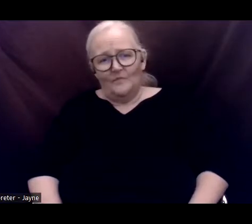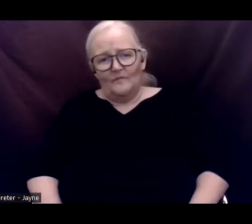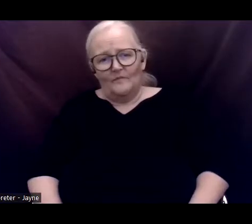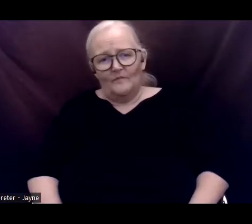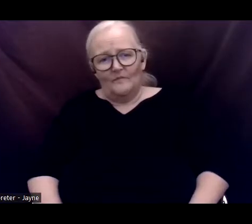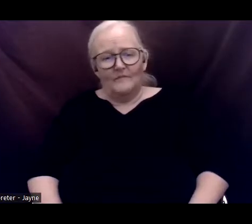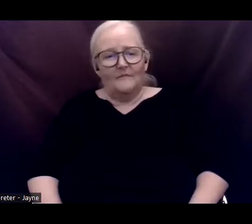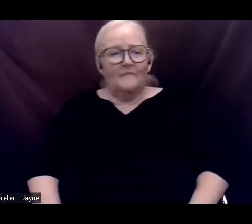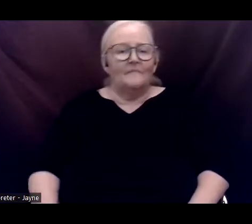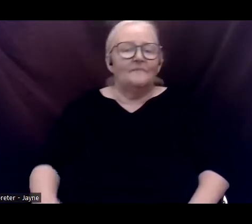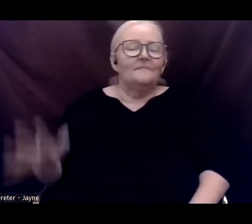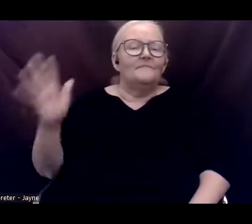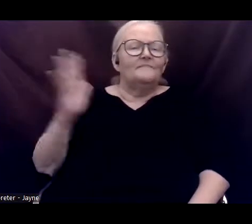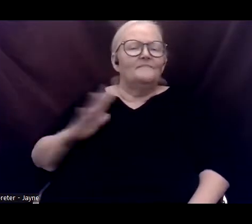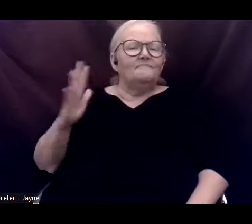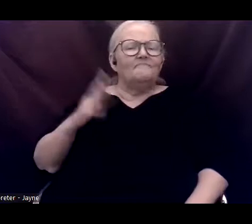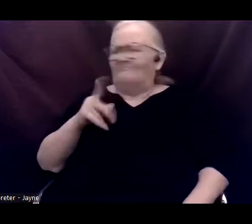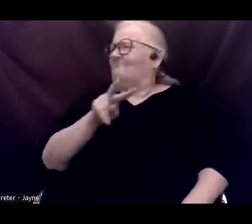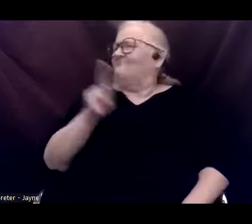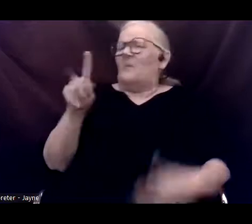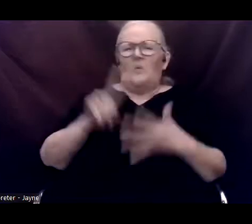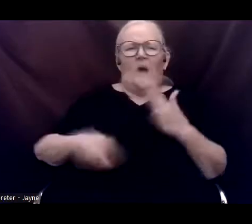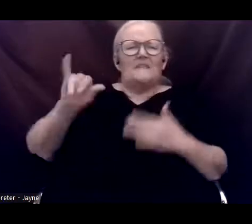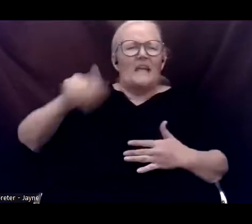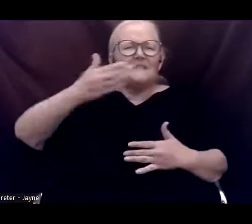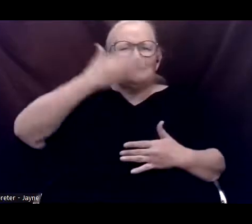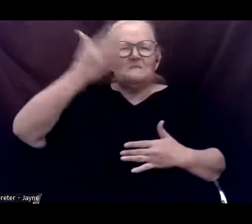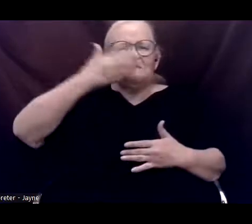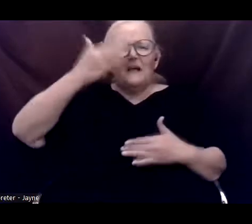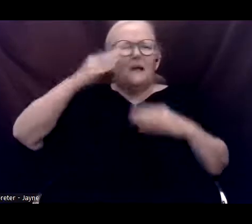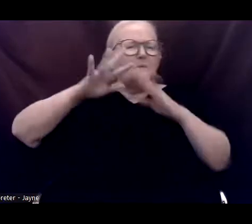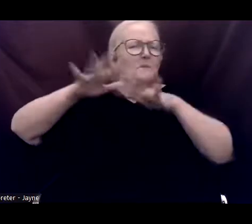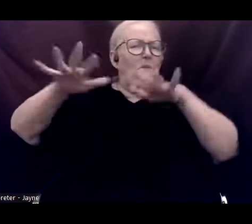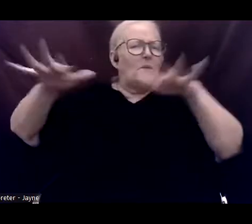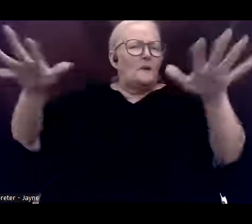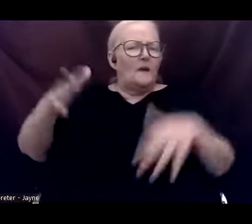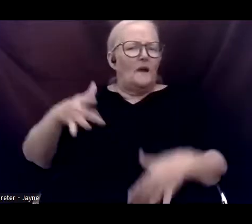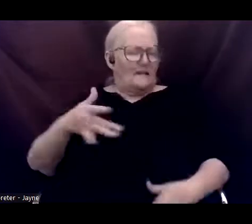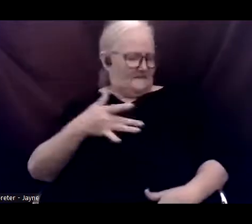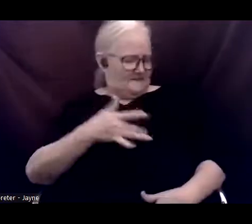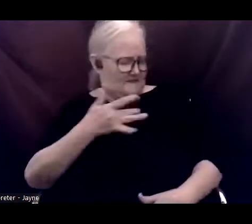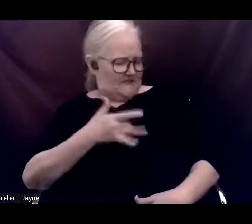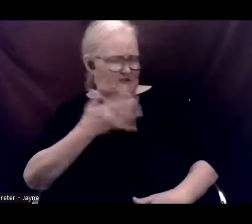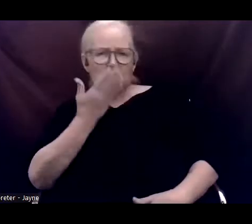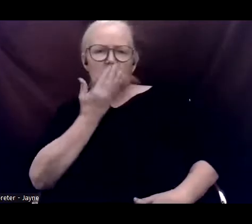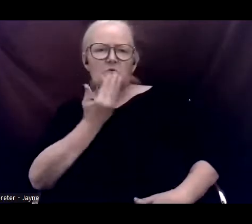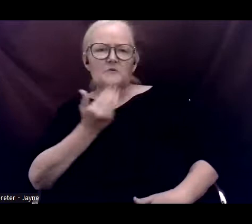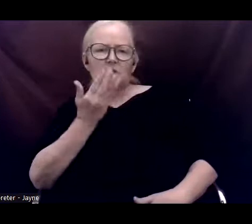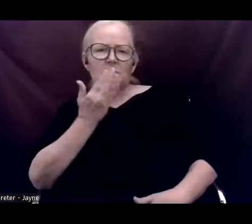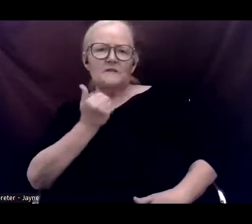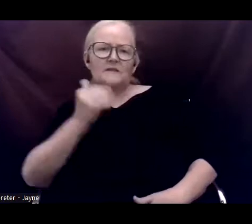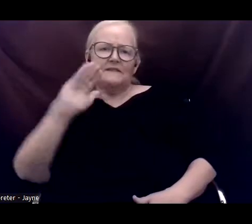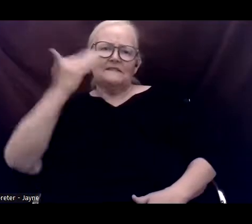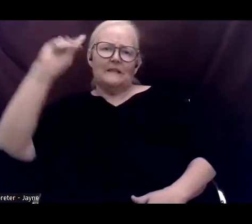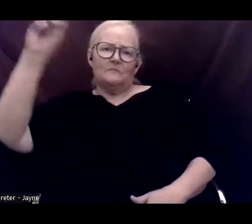Fragrance wafting through the air, what sweet feelings does its scent